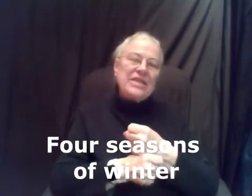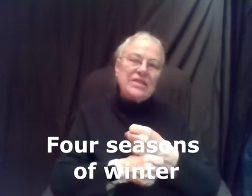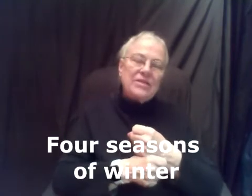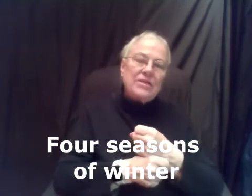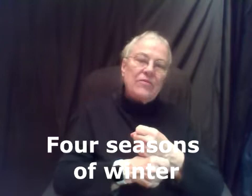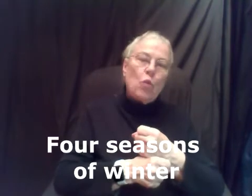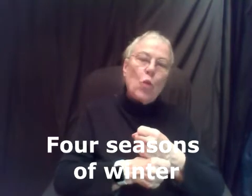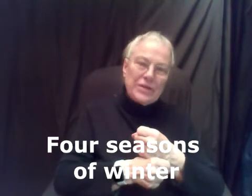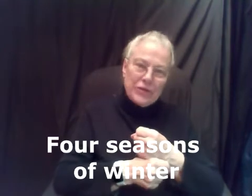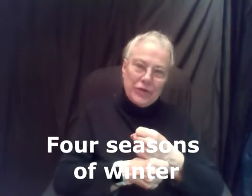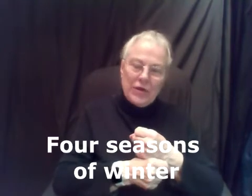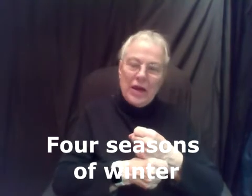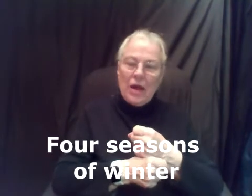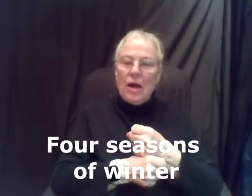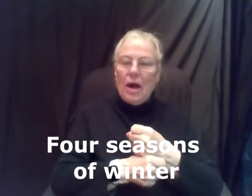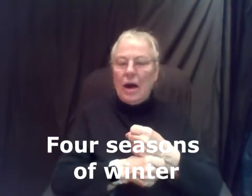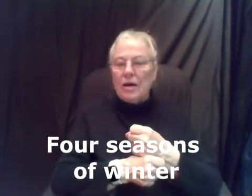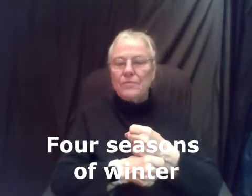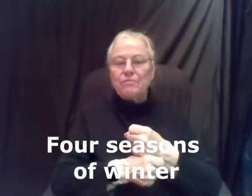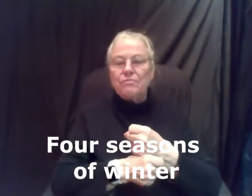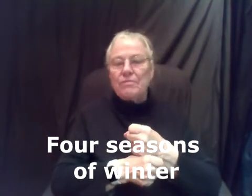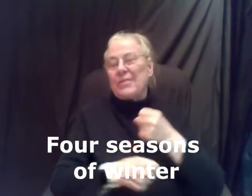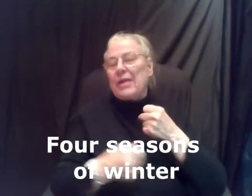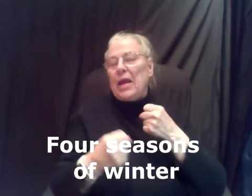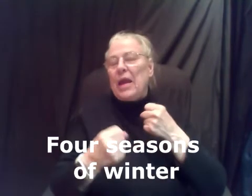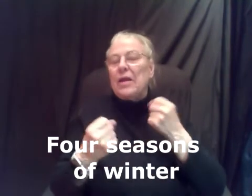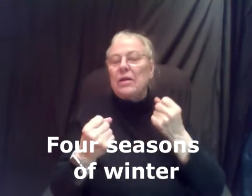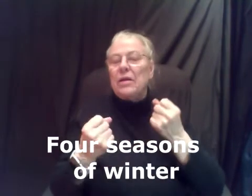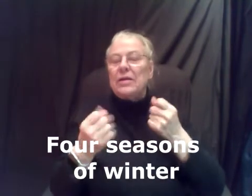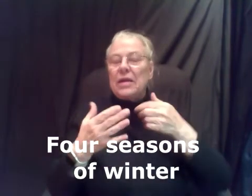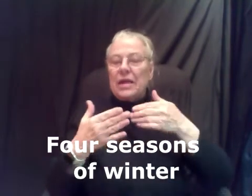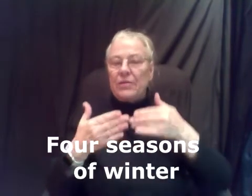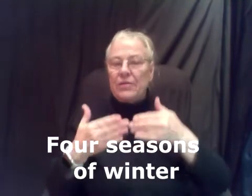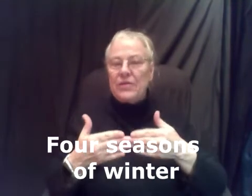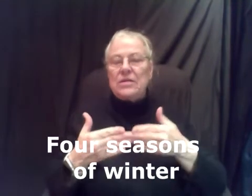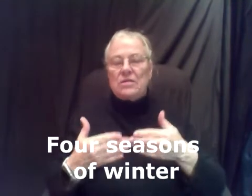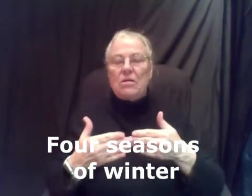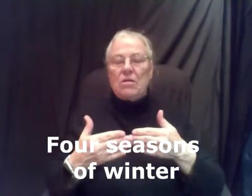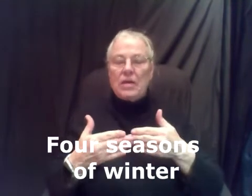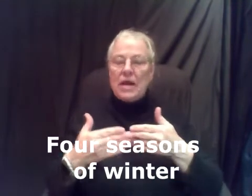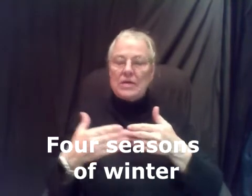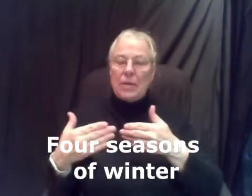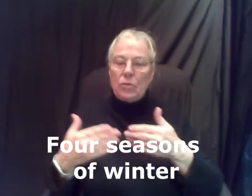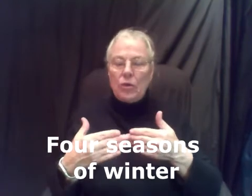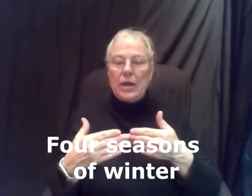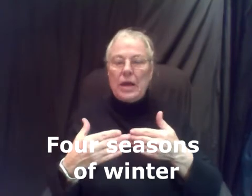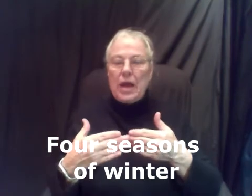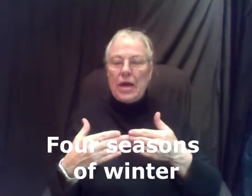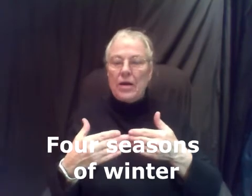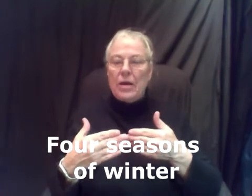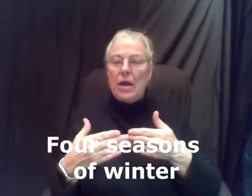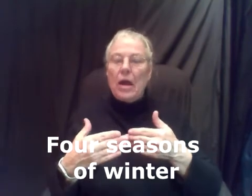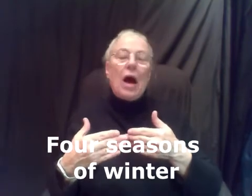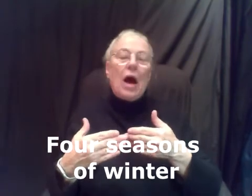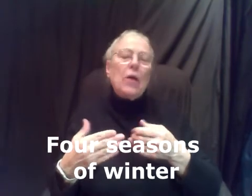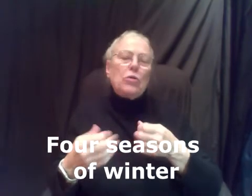4 seasons of winter. Uh, and in this song, as I'm looking at it, I would